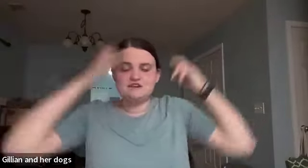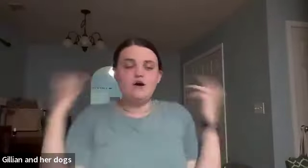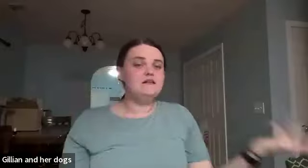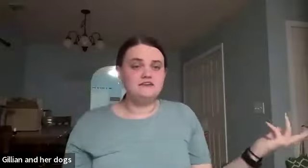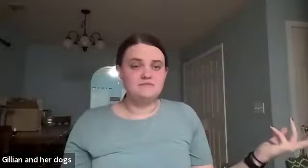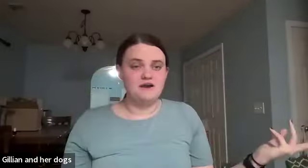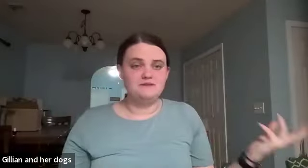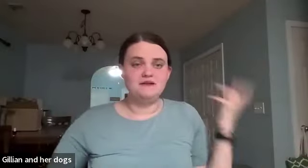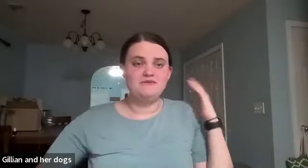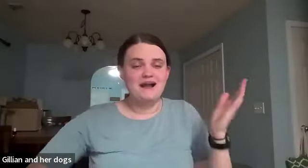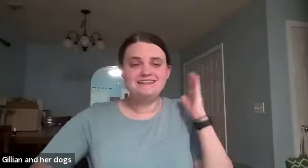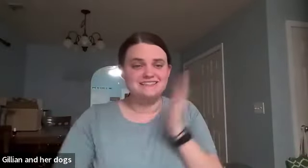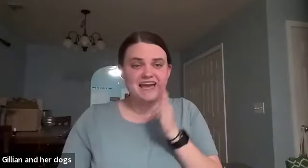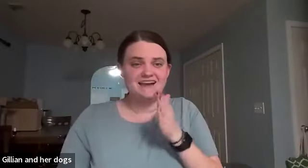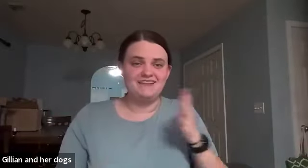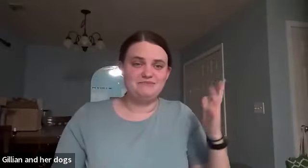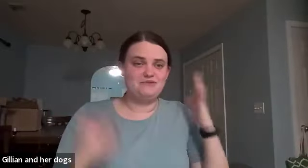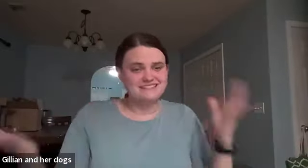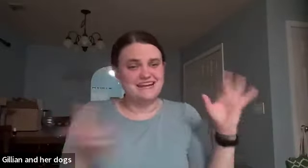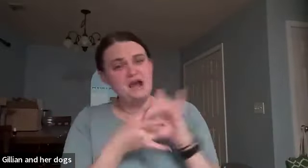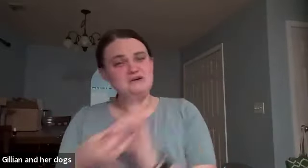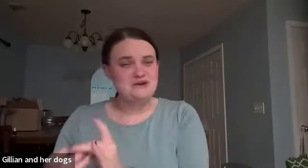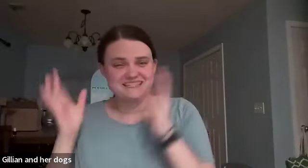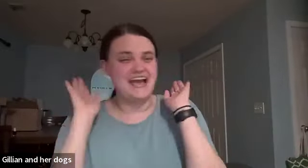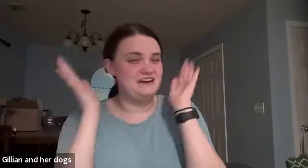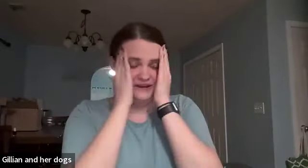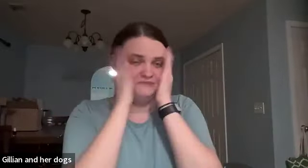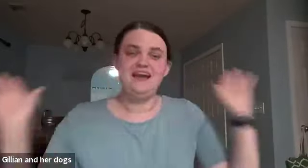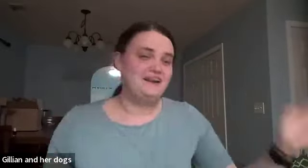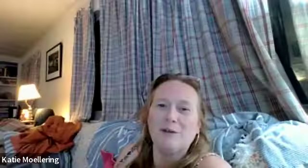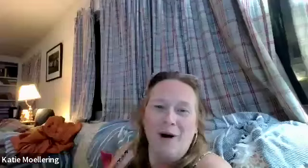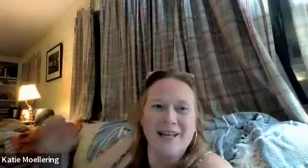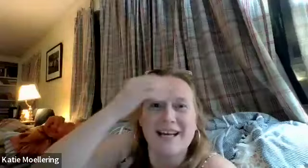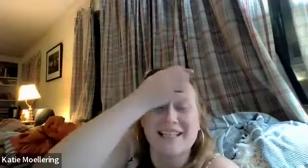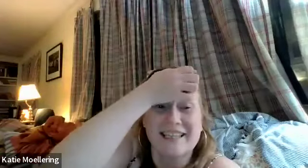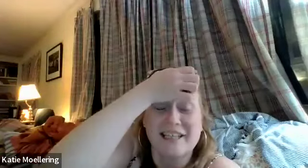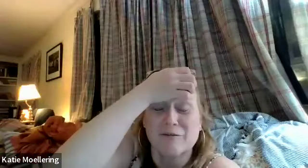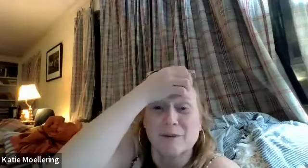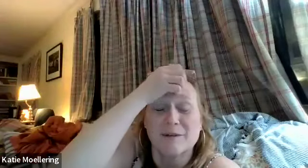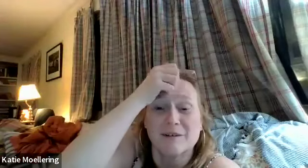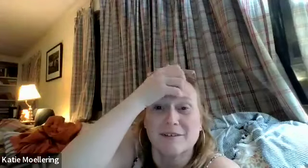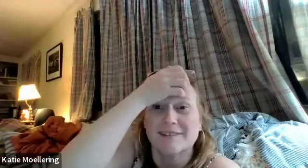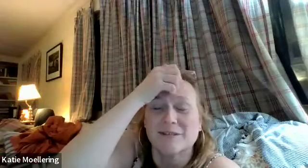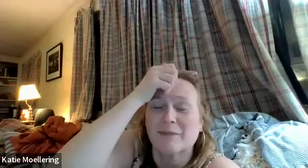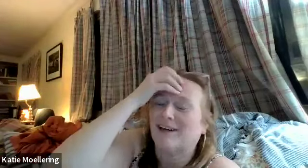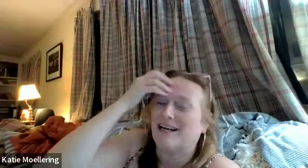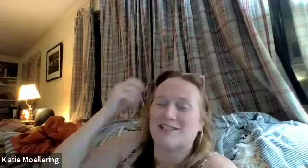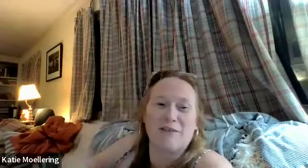That's all I think about. And I'm like, why is that like president? How are those? I don't know. Oh, you know what? I didn't think of, oh my gosh. I've